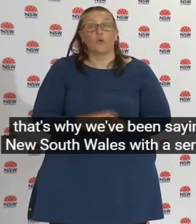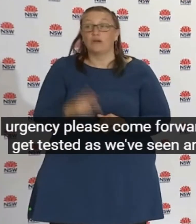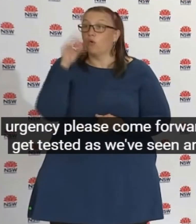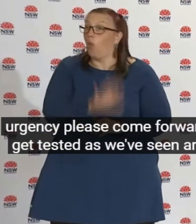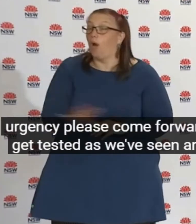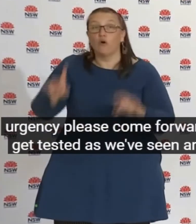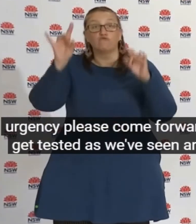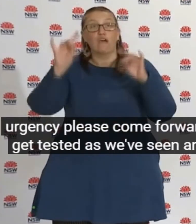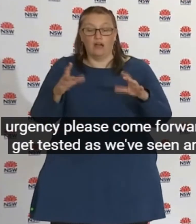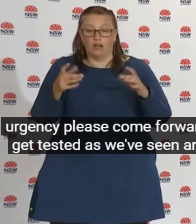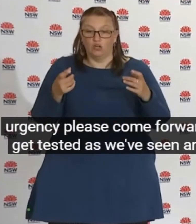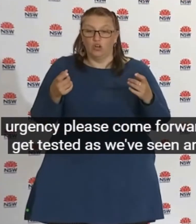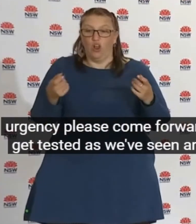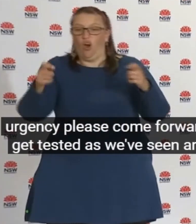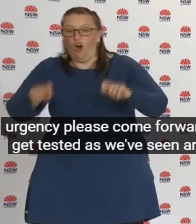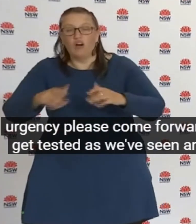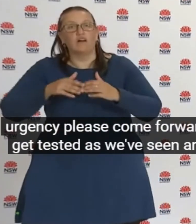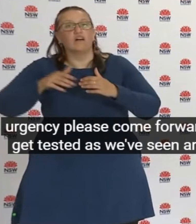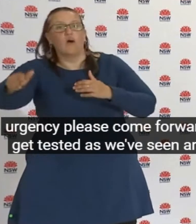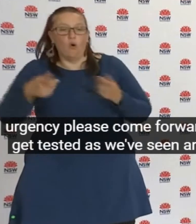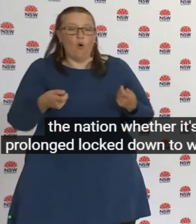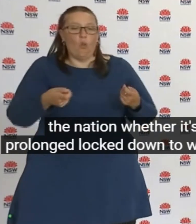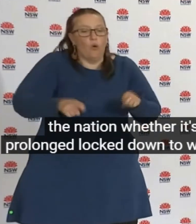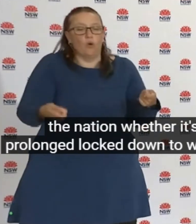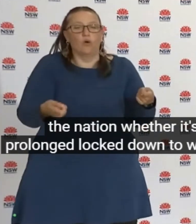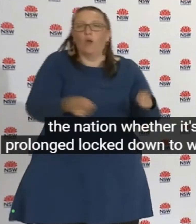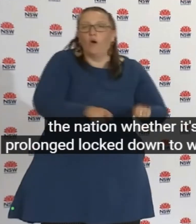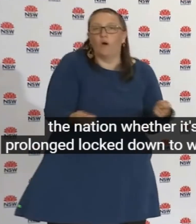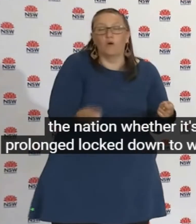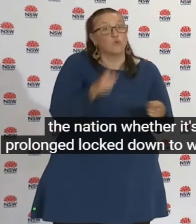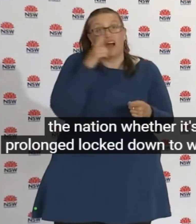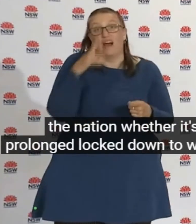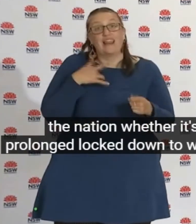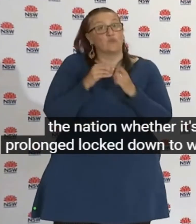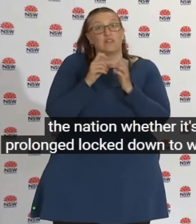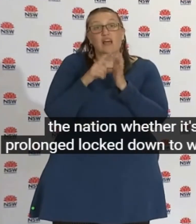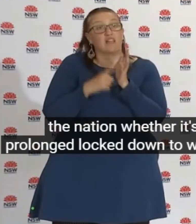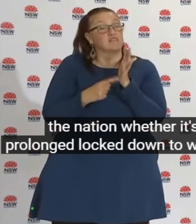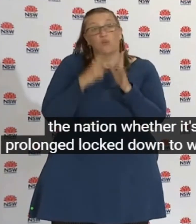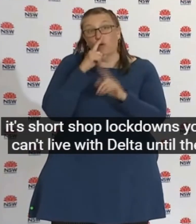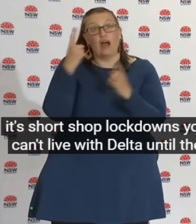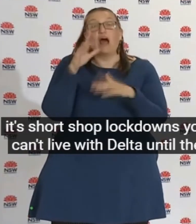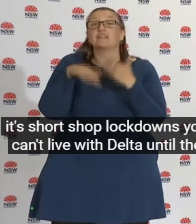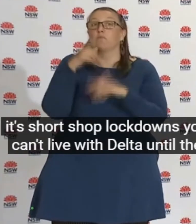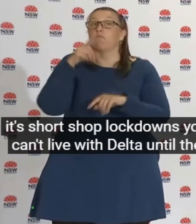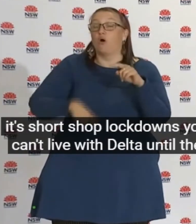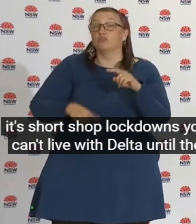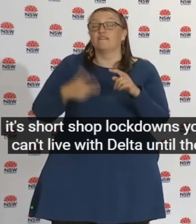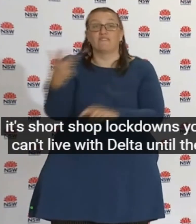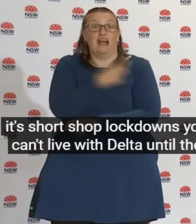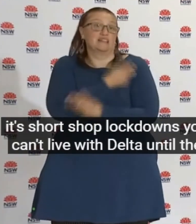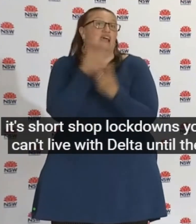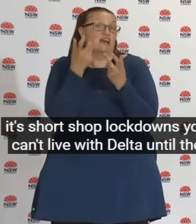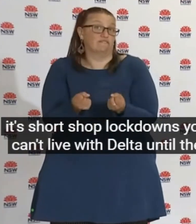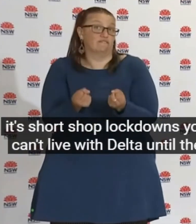it's short, sharp lockdowns. You can't live with Delta until the vast majority of our population is vaccinated, and I can't say